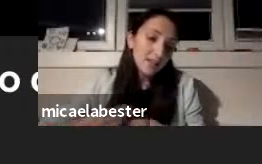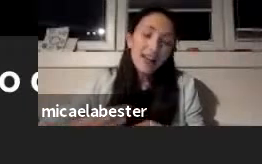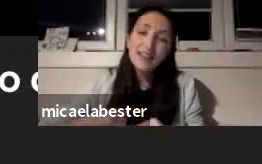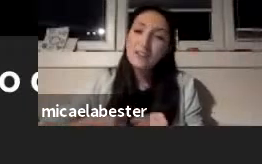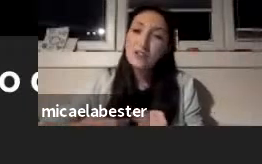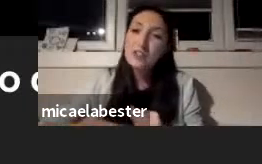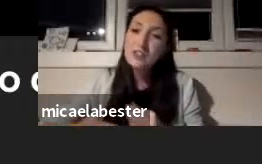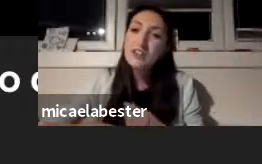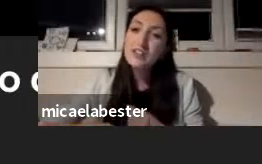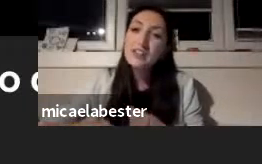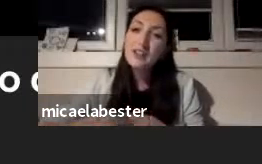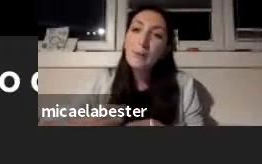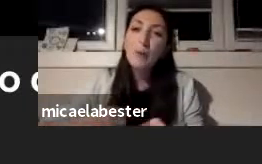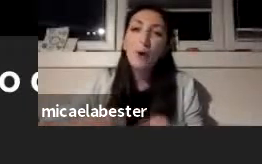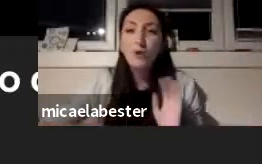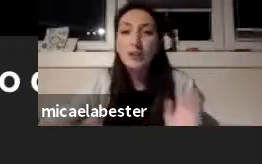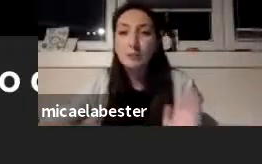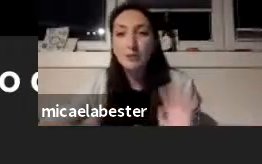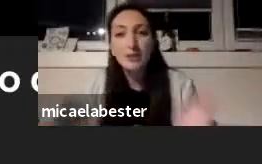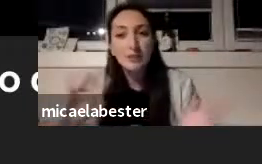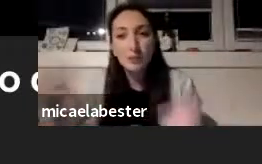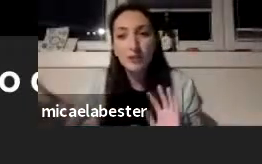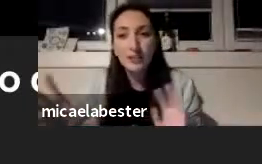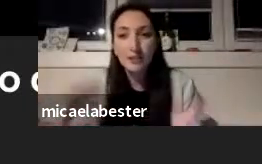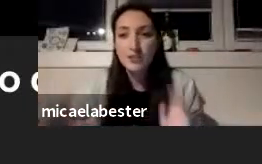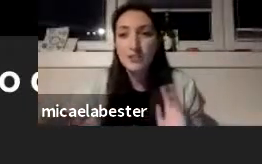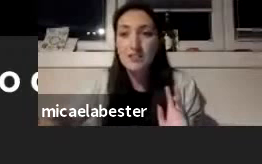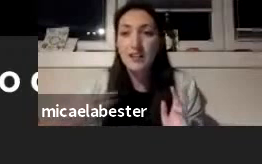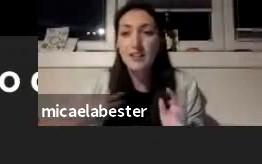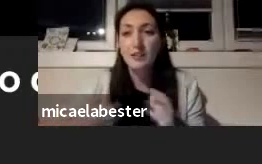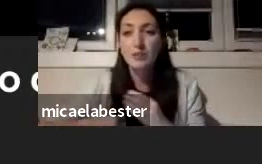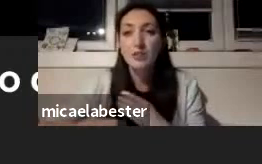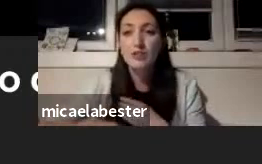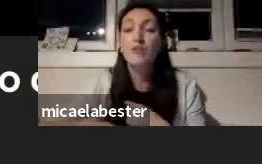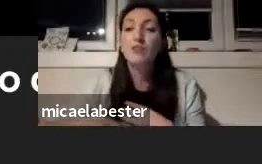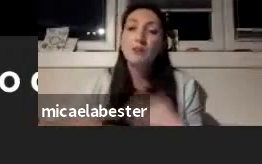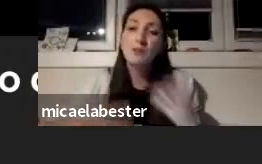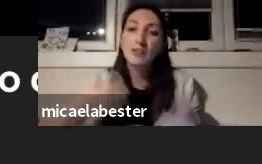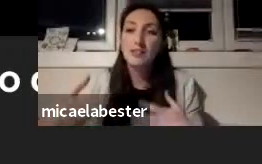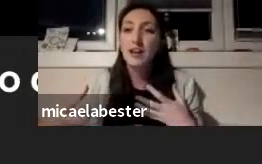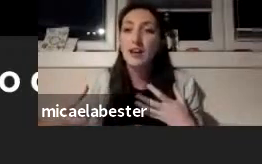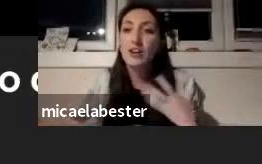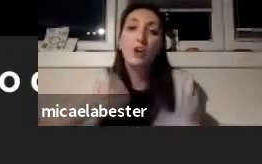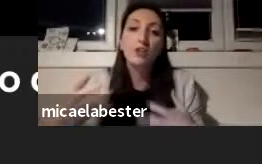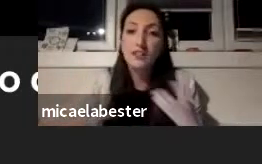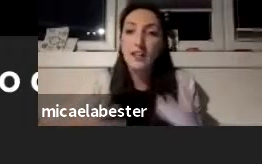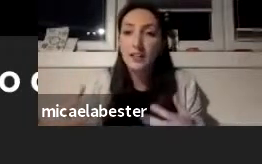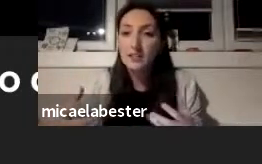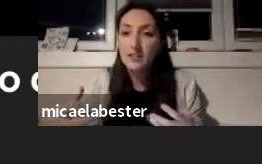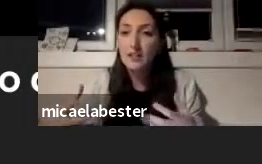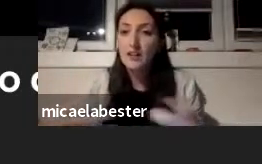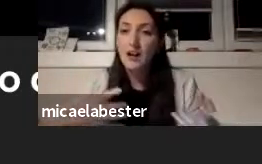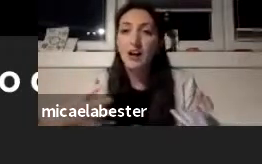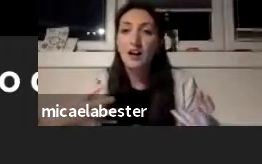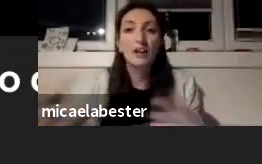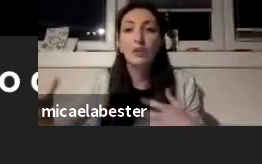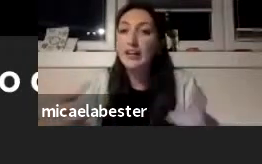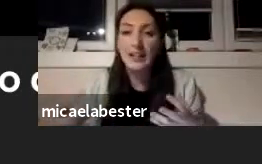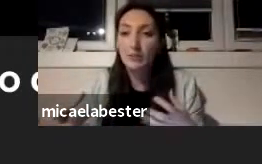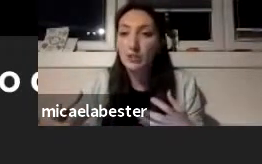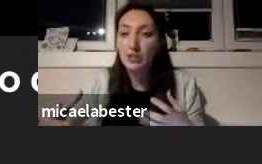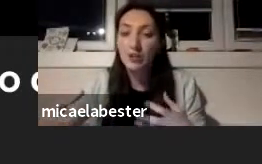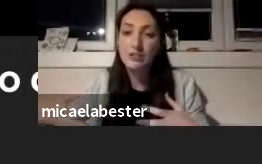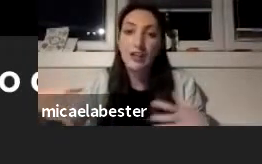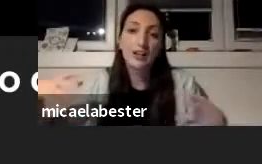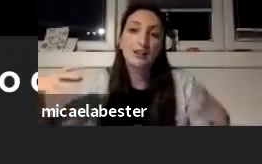And yeah, there is some borrowing between spoken languages and sign languages, obviously because they are in contact, and